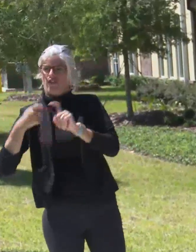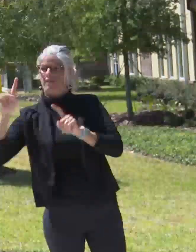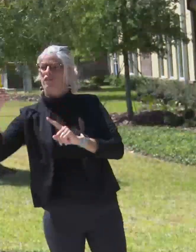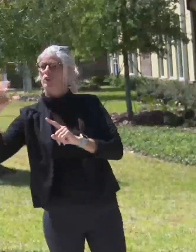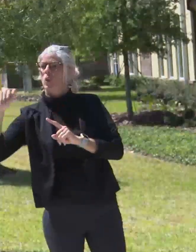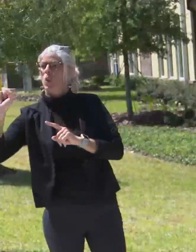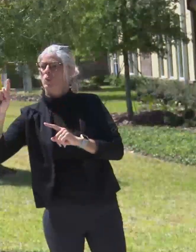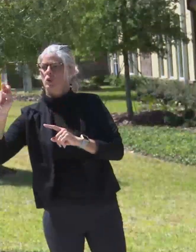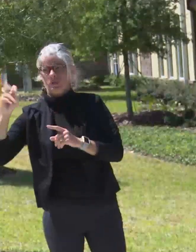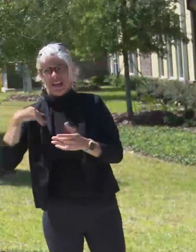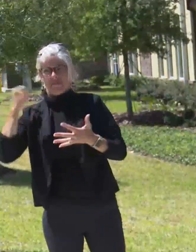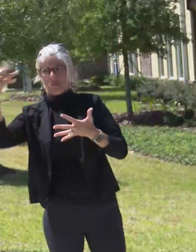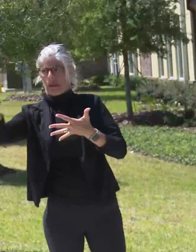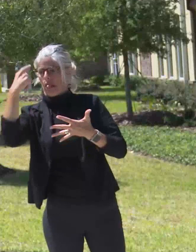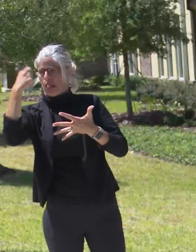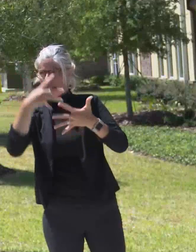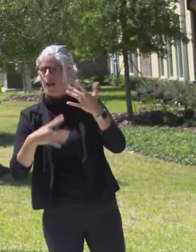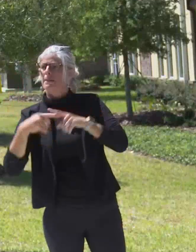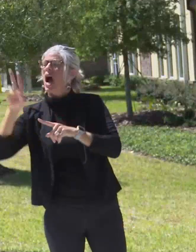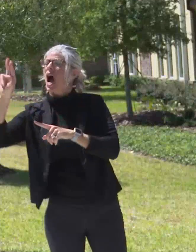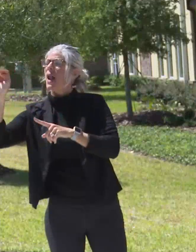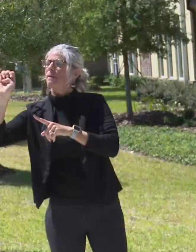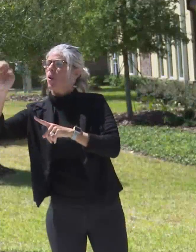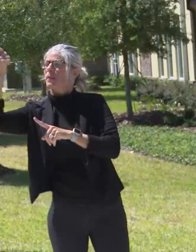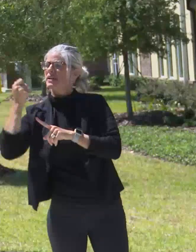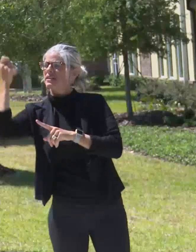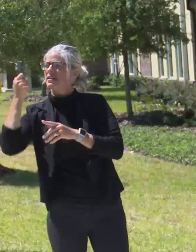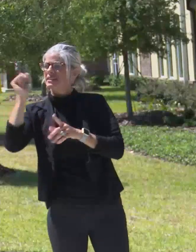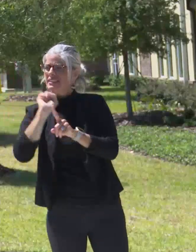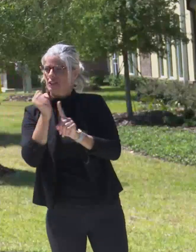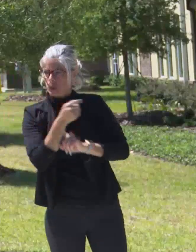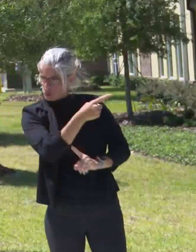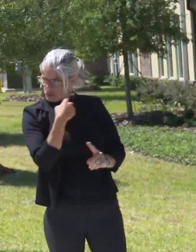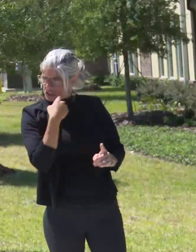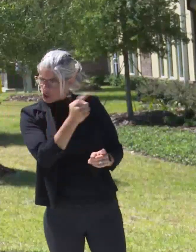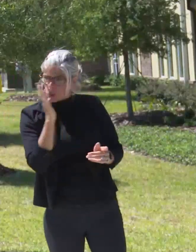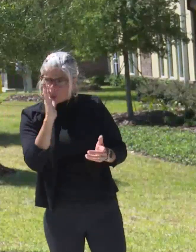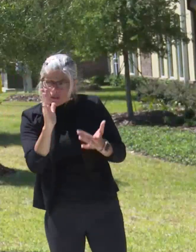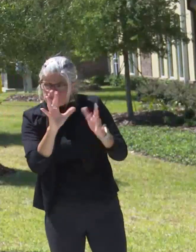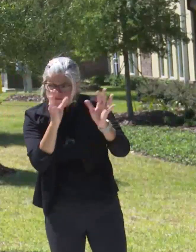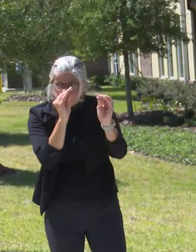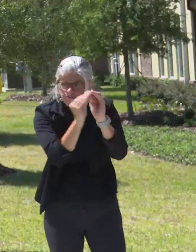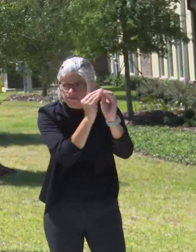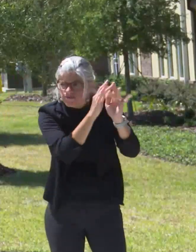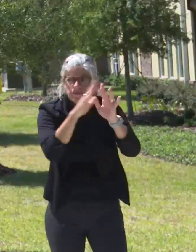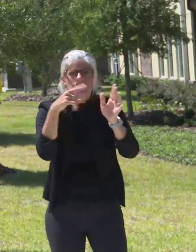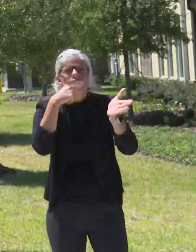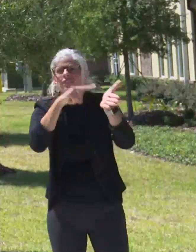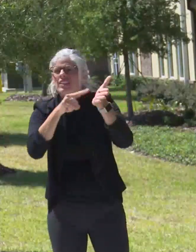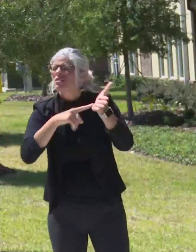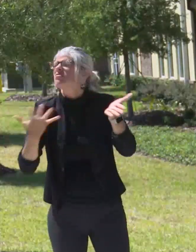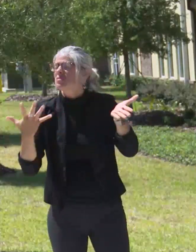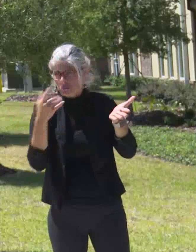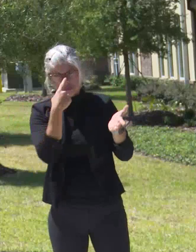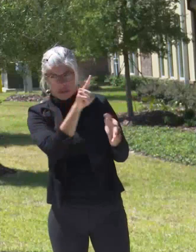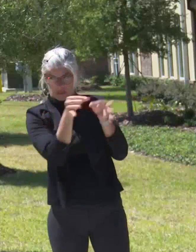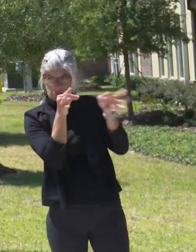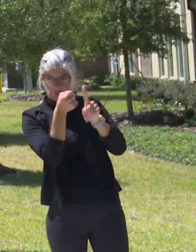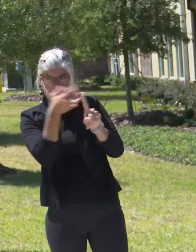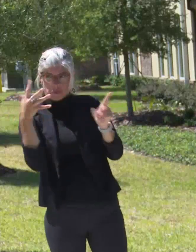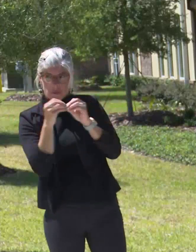about the unemployment situation. Earlier this week, you said you were going to direct the IG to do an investigation. I'm wondering if you could talk about whether that's